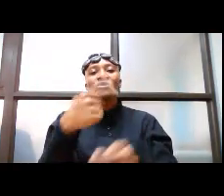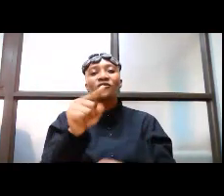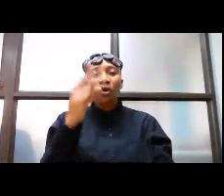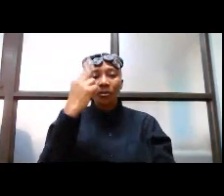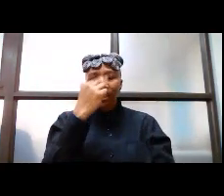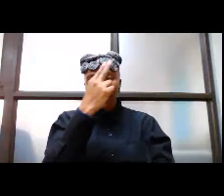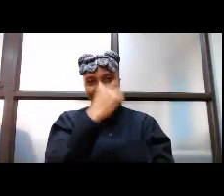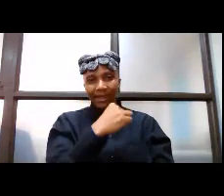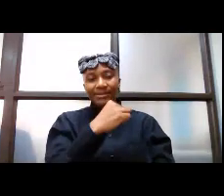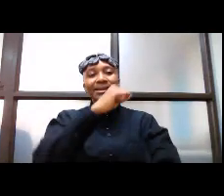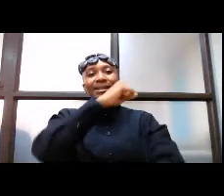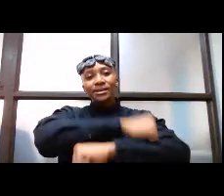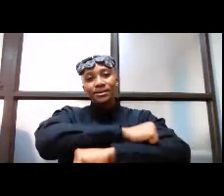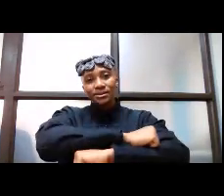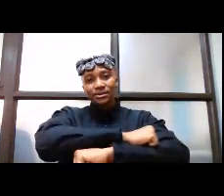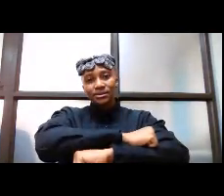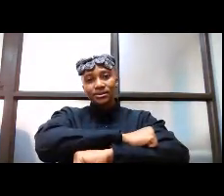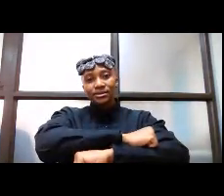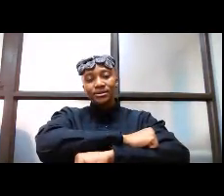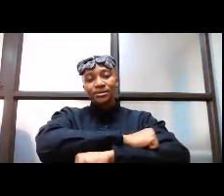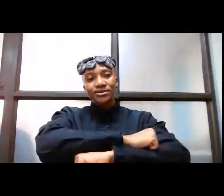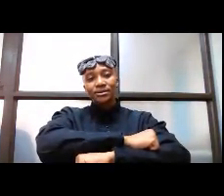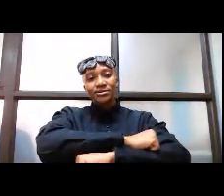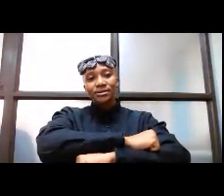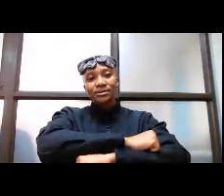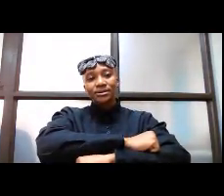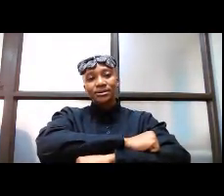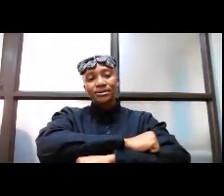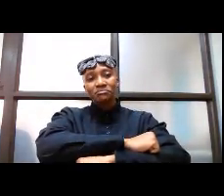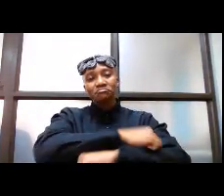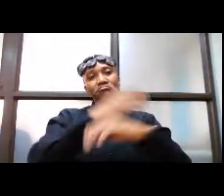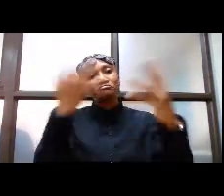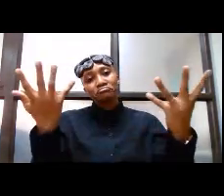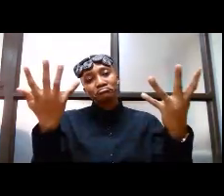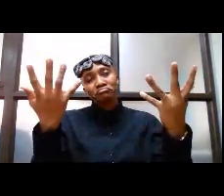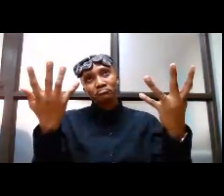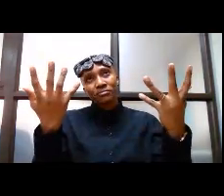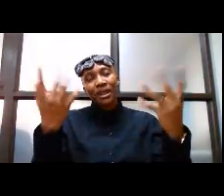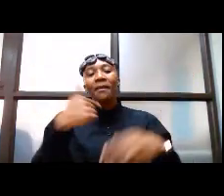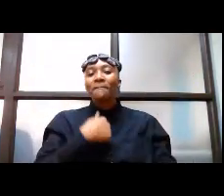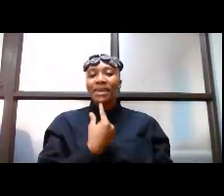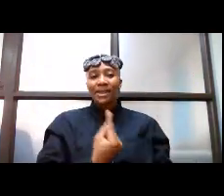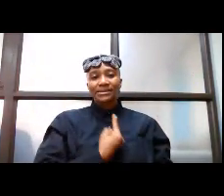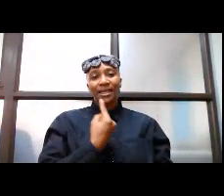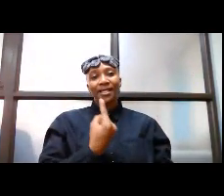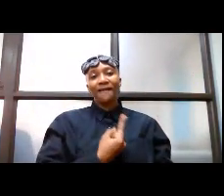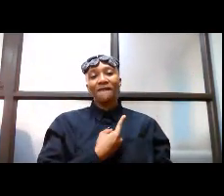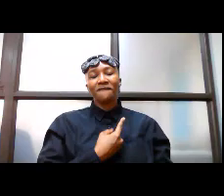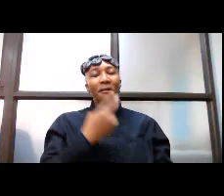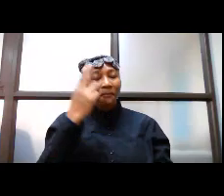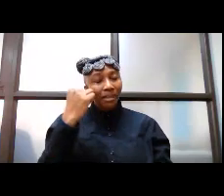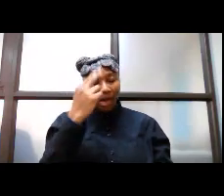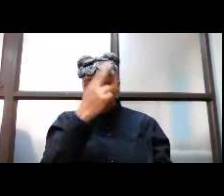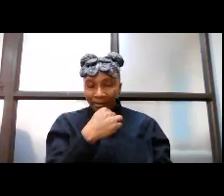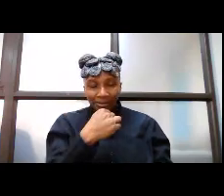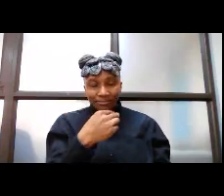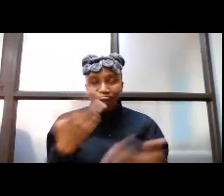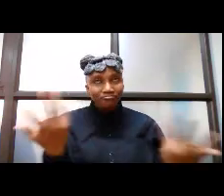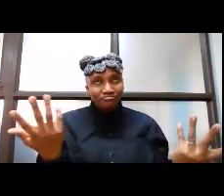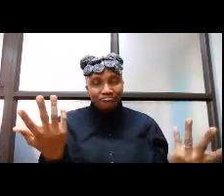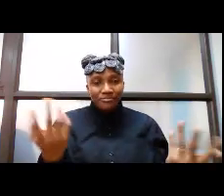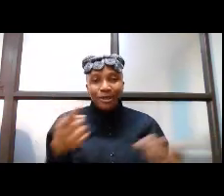learners. For obvious reasons, I am blind, as I've said before,